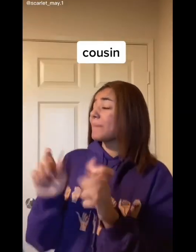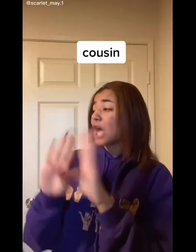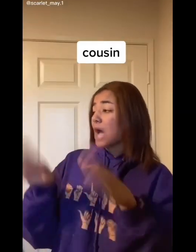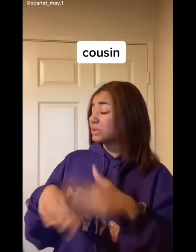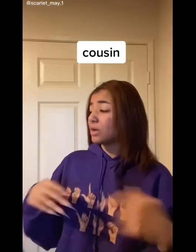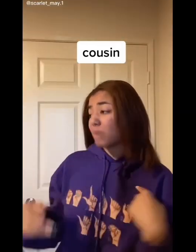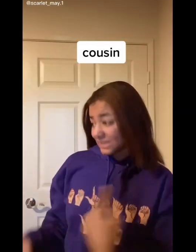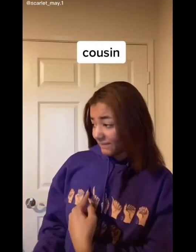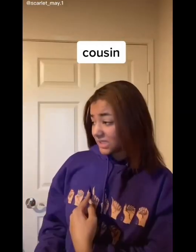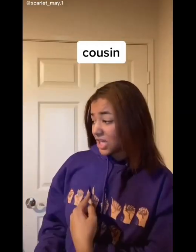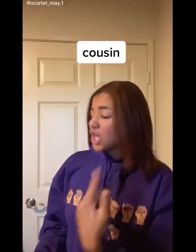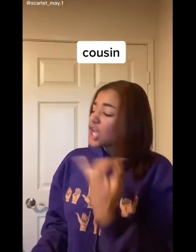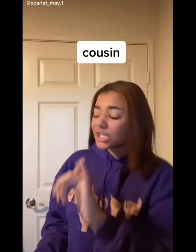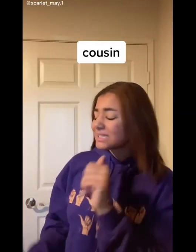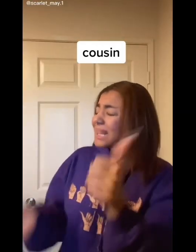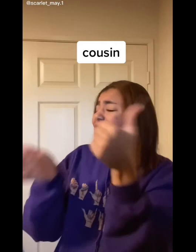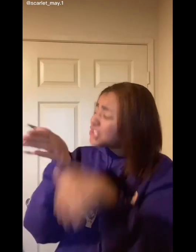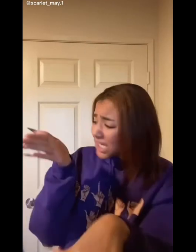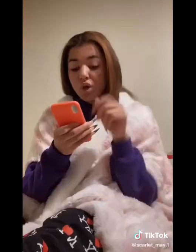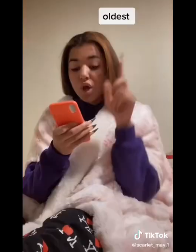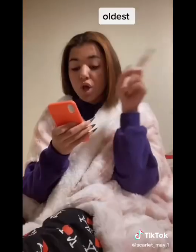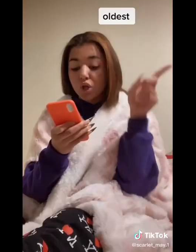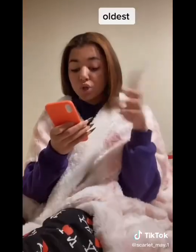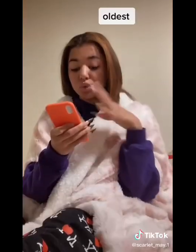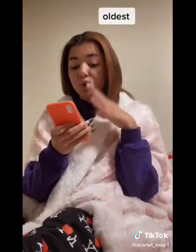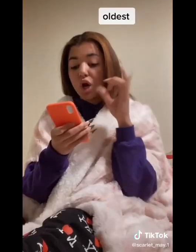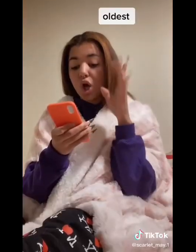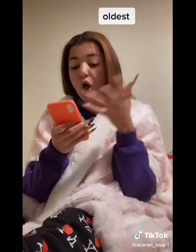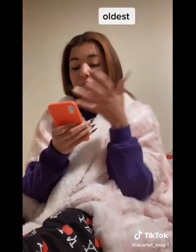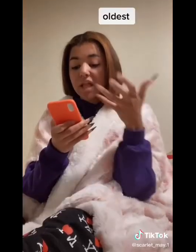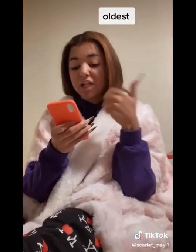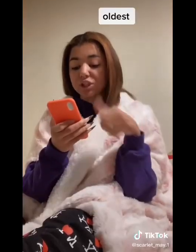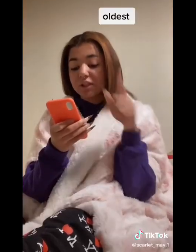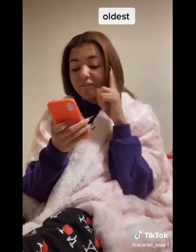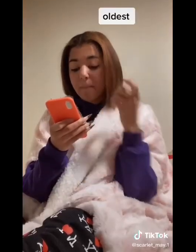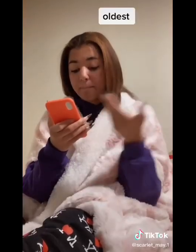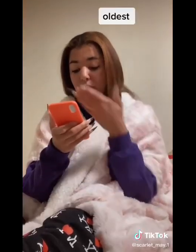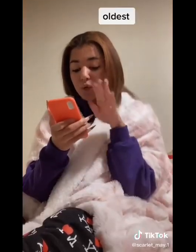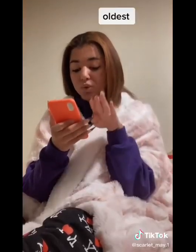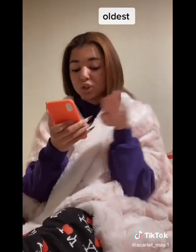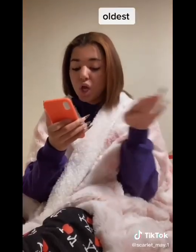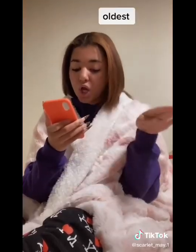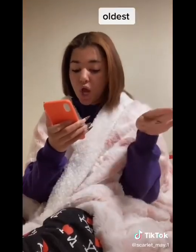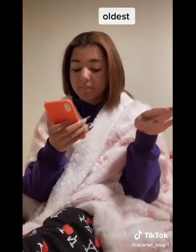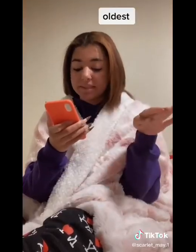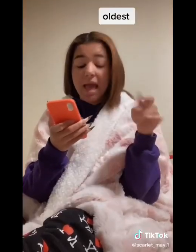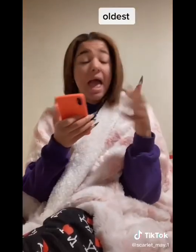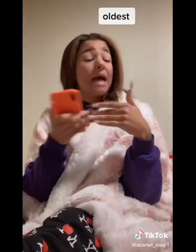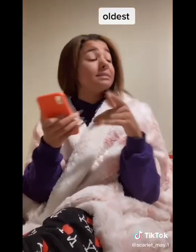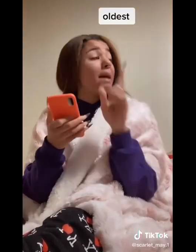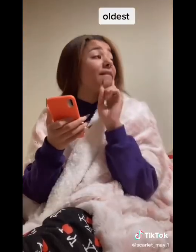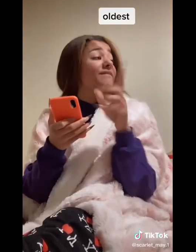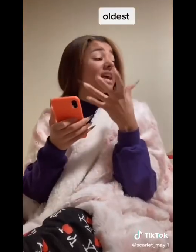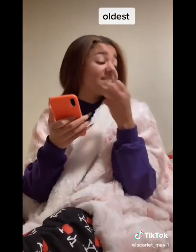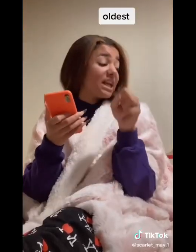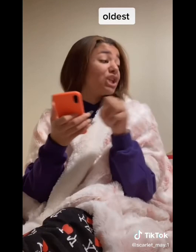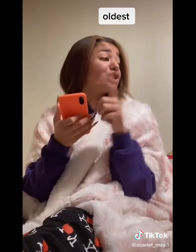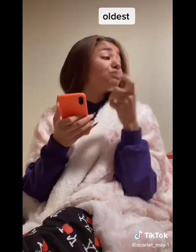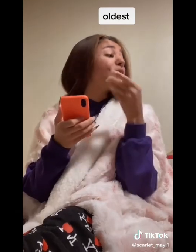than the rest of us. Y'all still ain't shit. You talking awfully a lot of shit from my brand new installed carpet. As a matter of fact, take your shoes from Payless